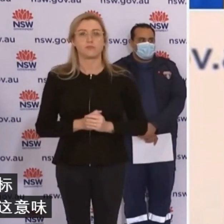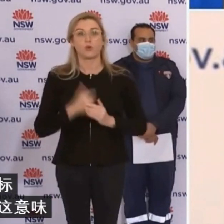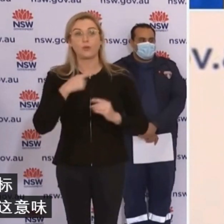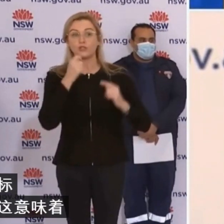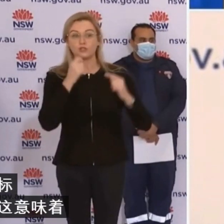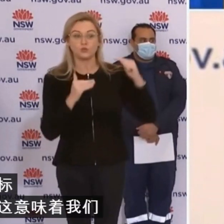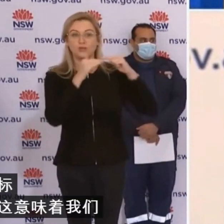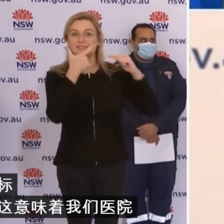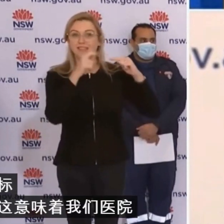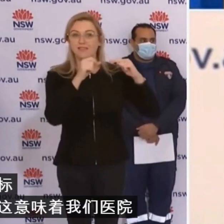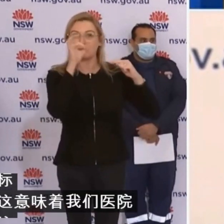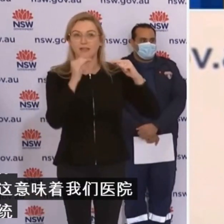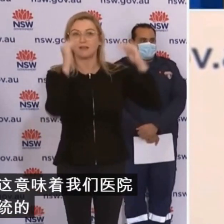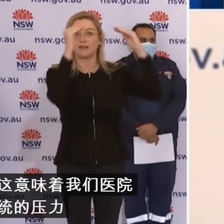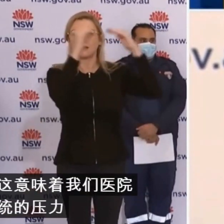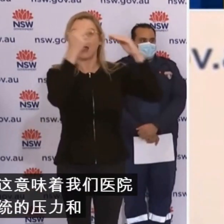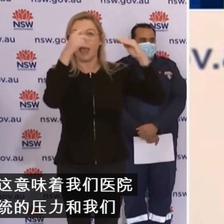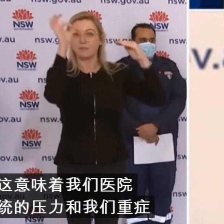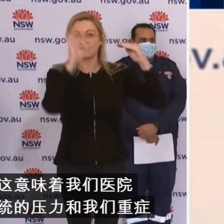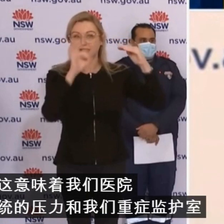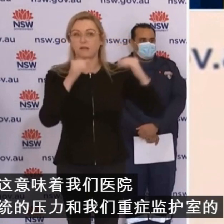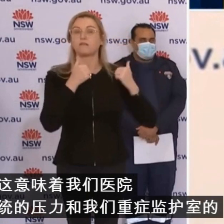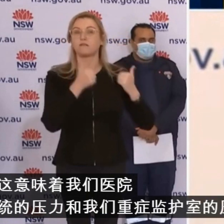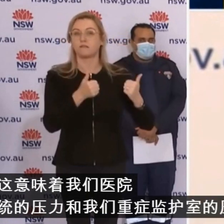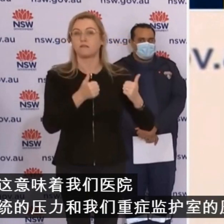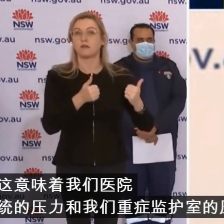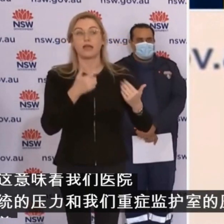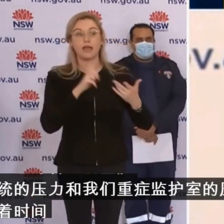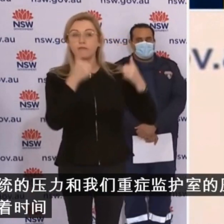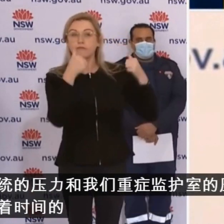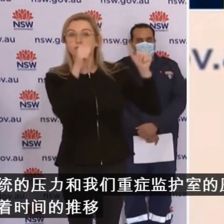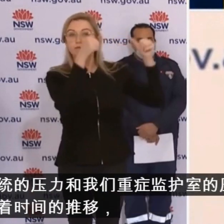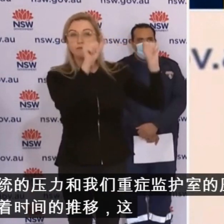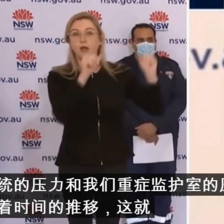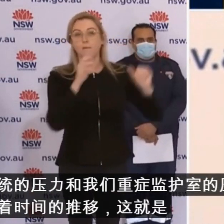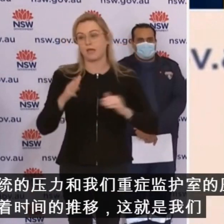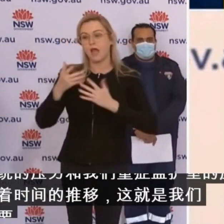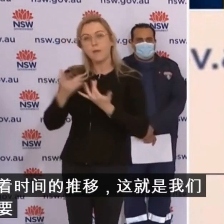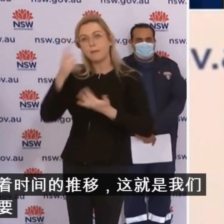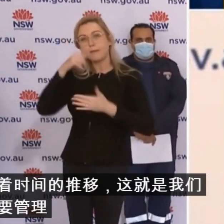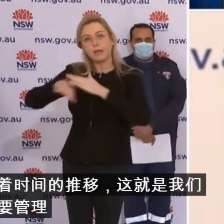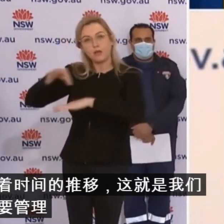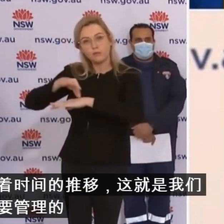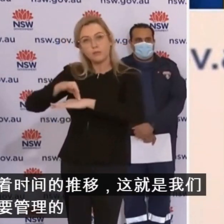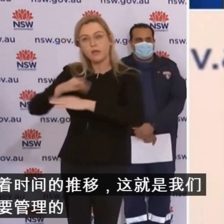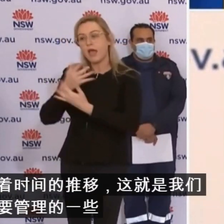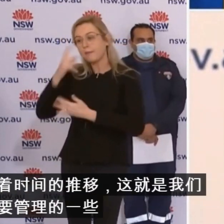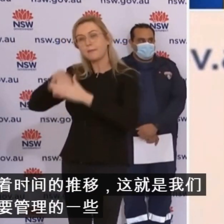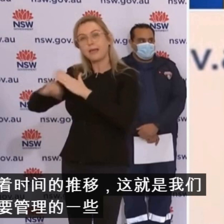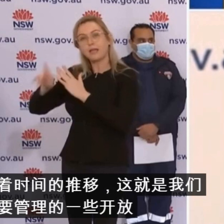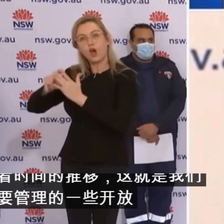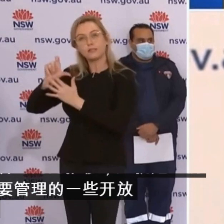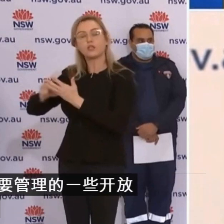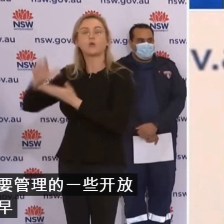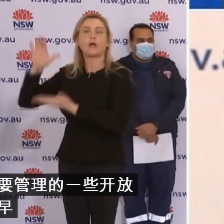means that the pressure on our hospital system, the pressure on our ICU will decline over time, and that's what we need to manage. Some